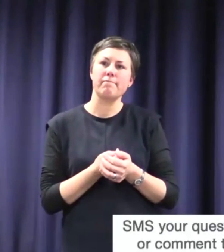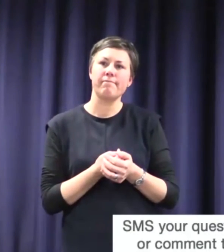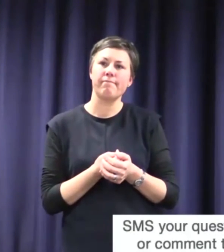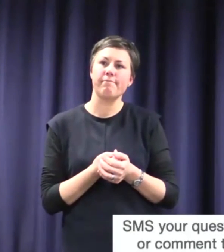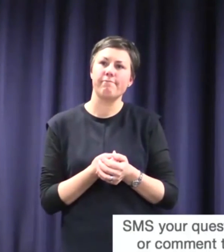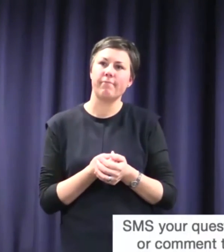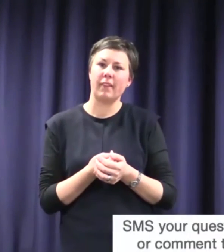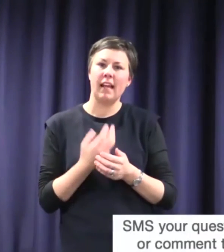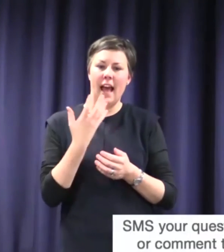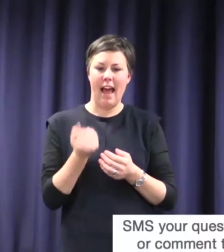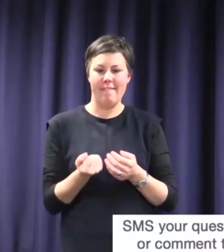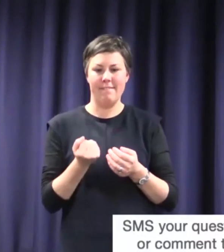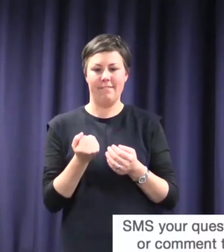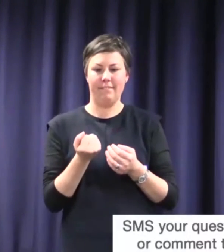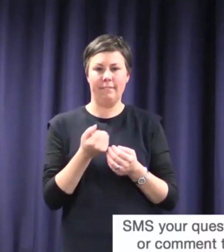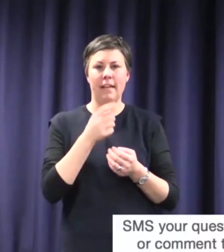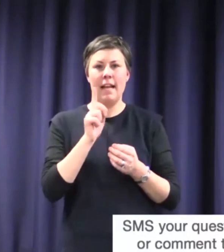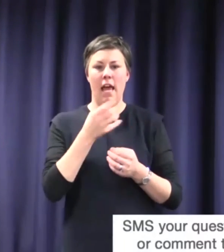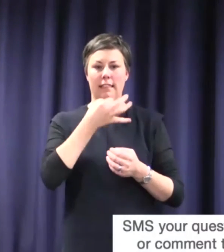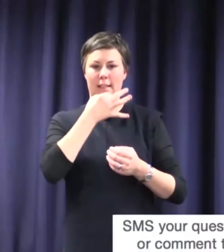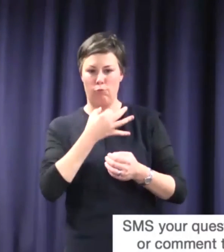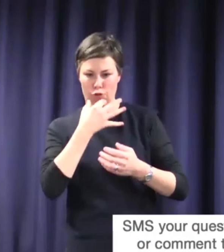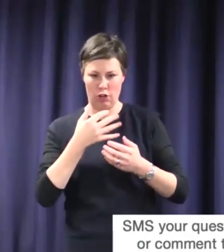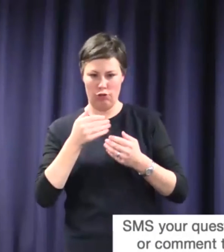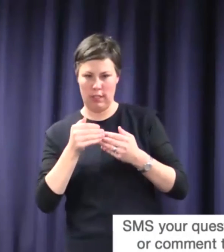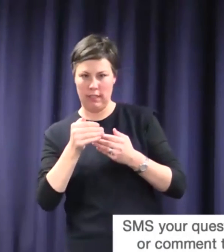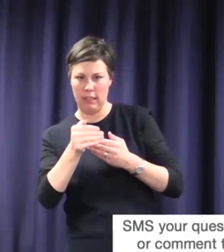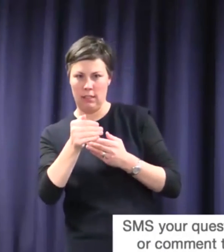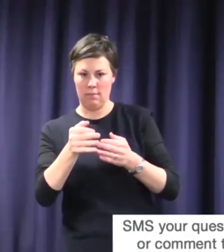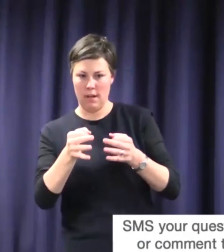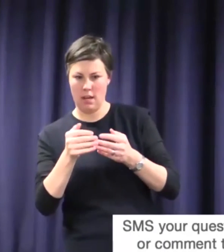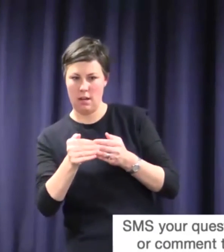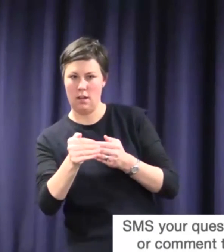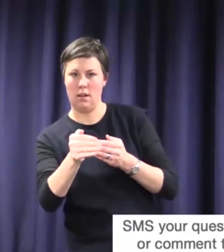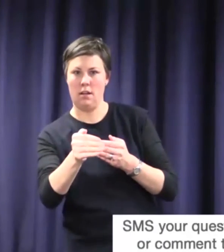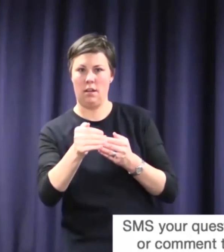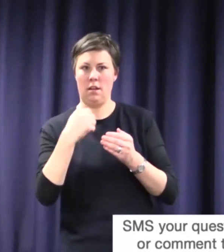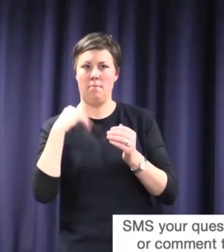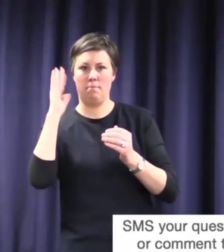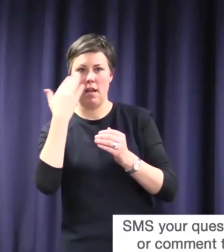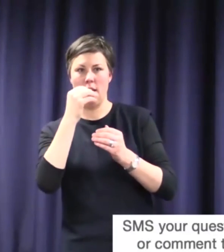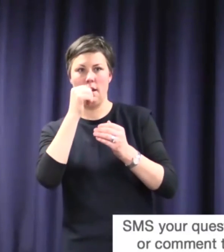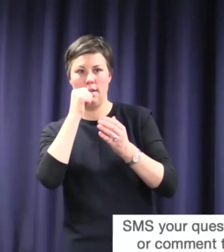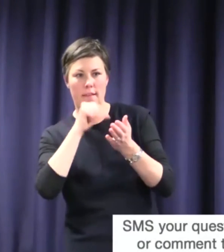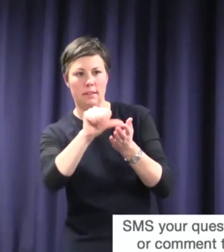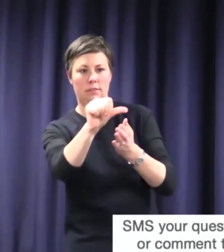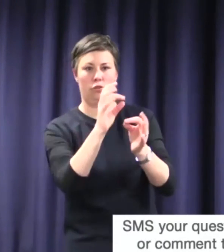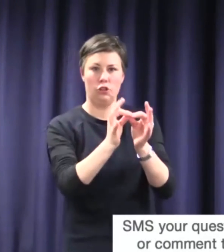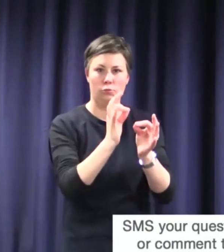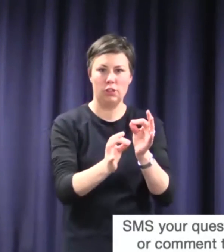transitionary arrangements that are in place at the moment, as you would be aware, with letters that have gone out to